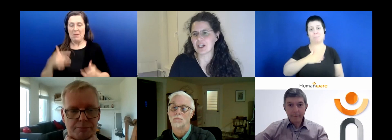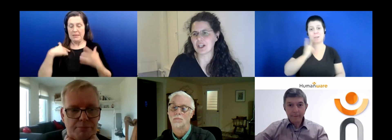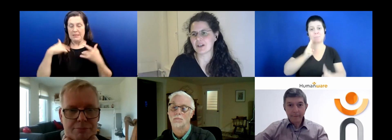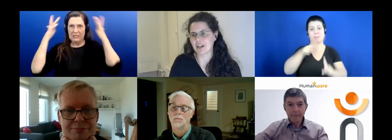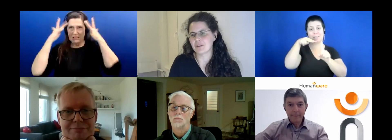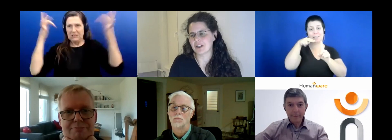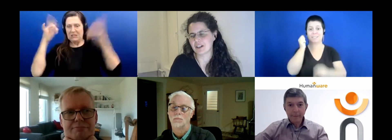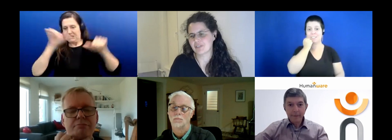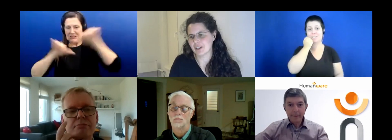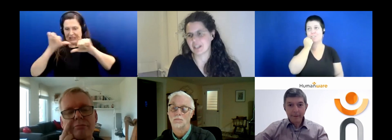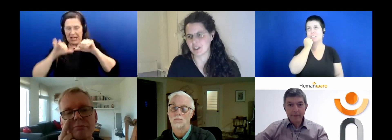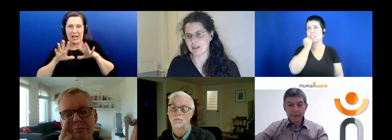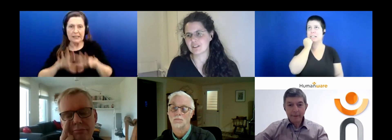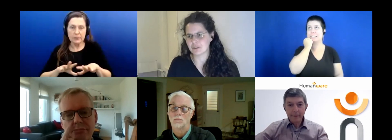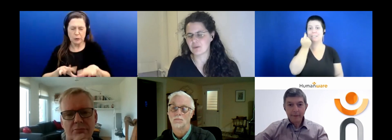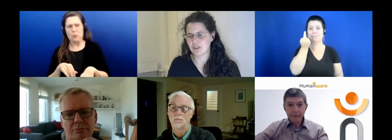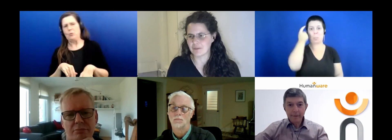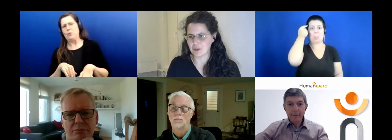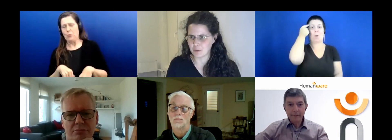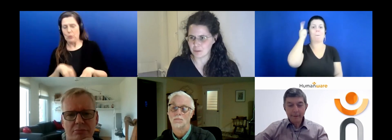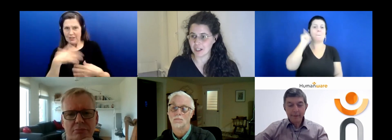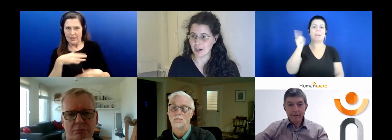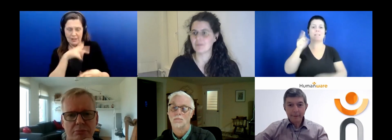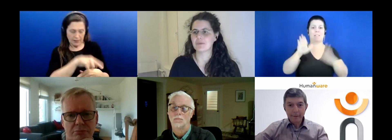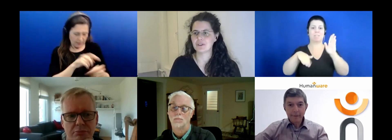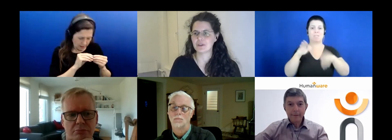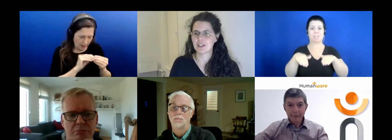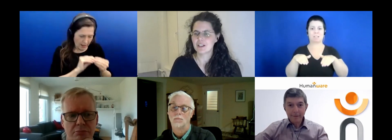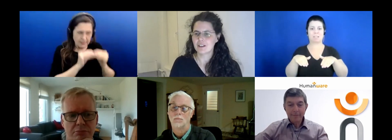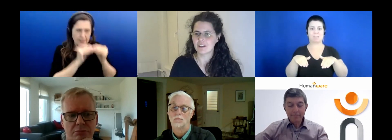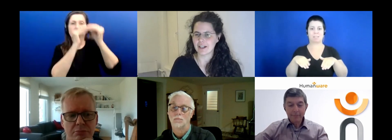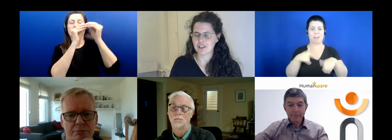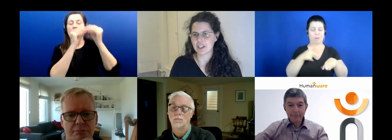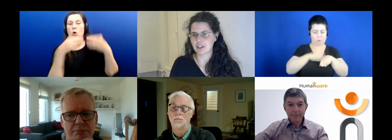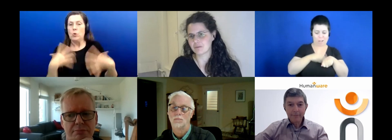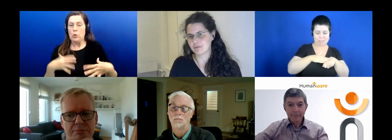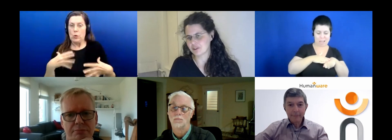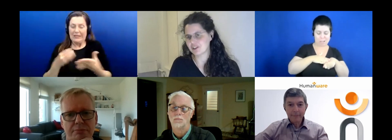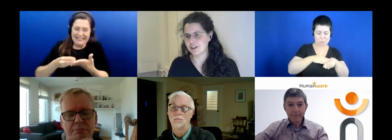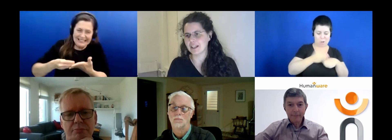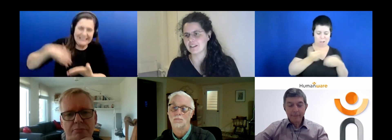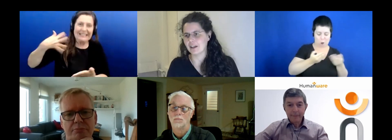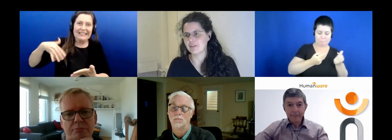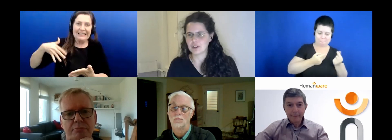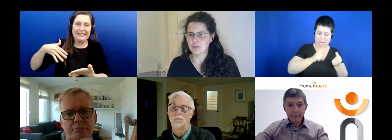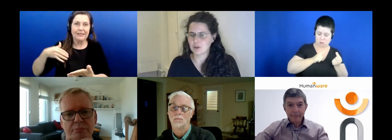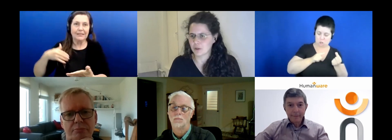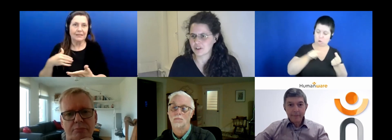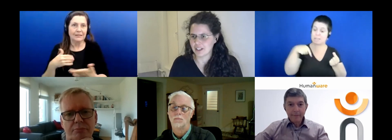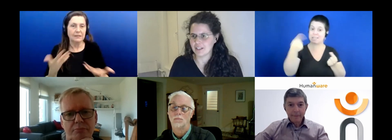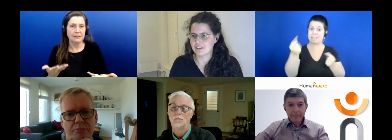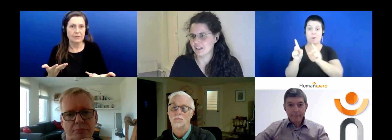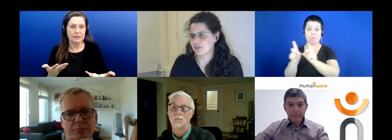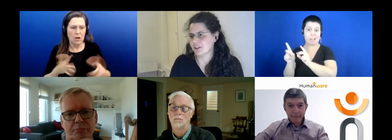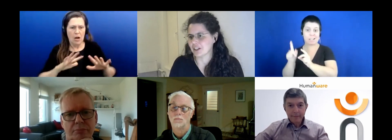often think about how incredibly expensive something will become to actually sell and have it still be